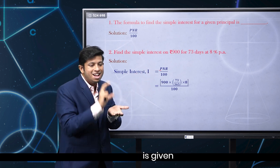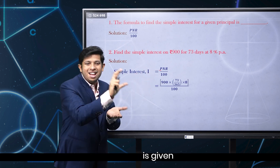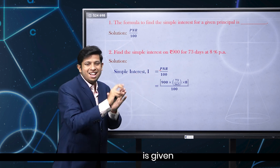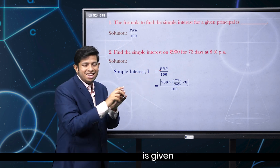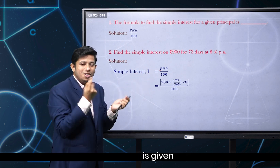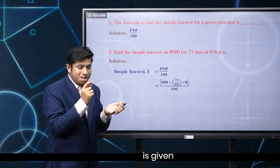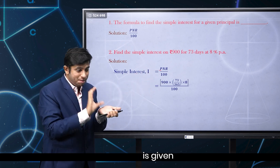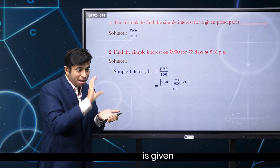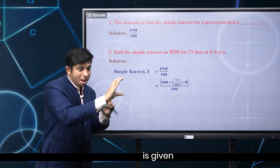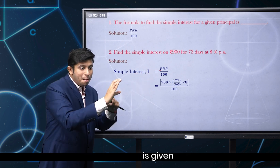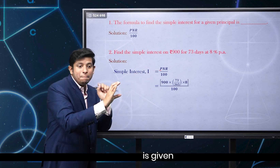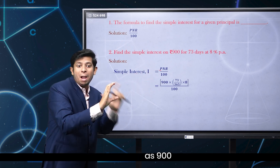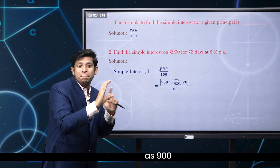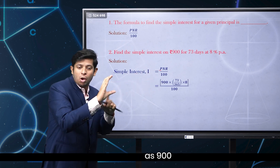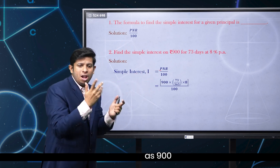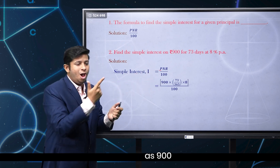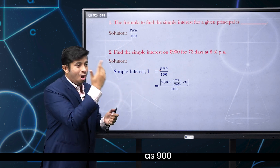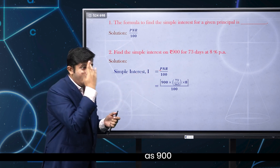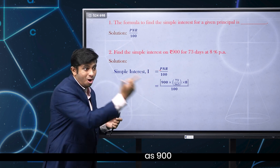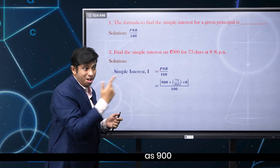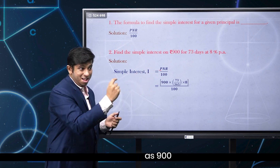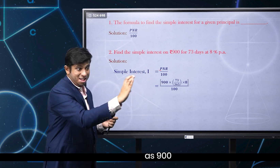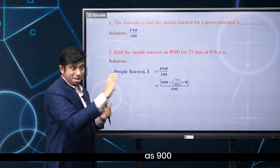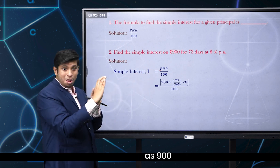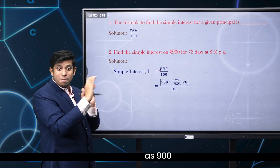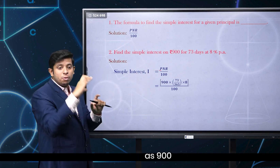given as 900.